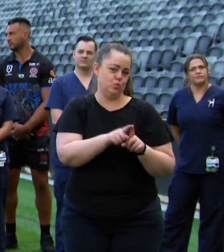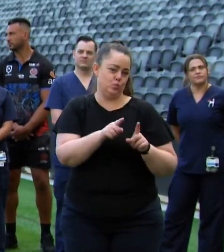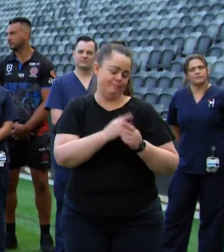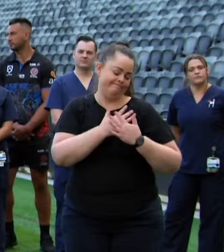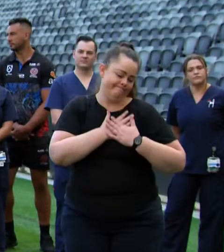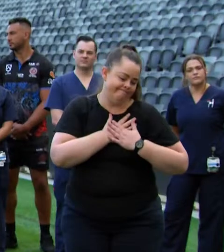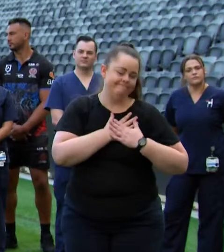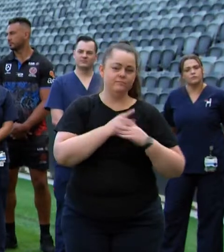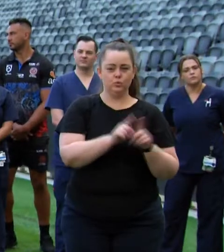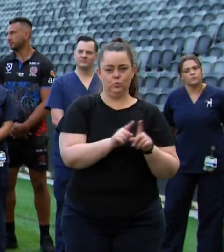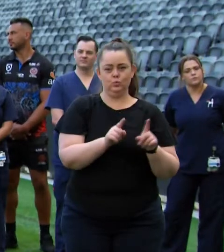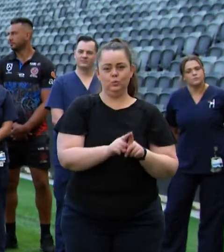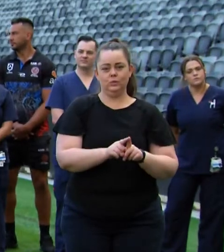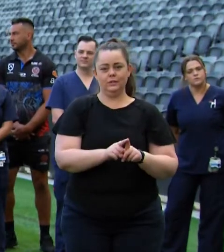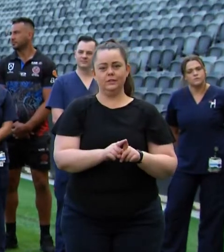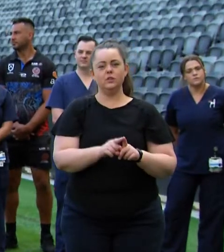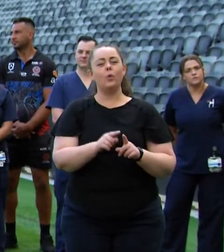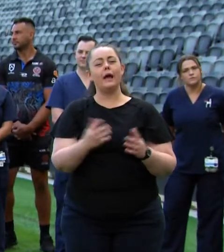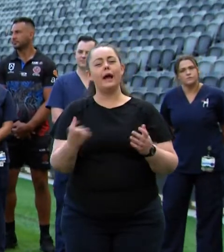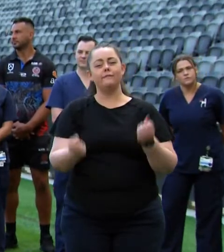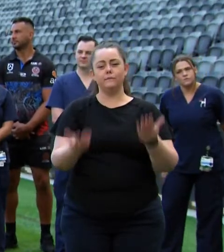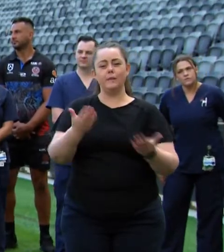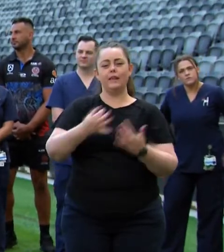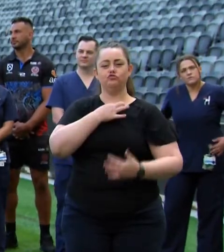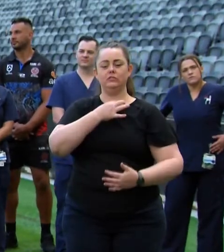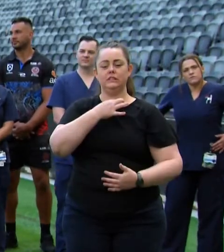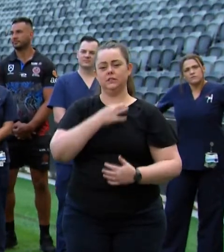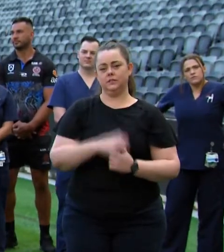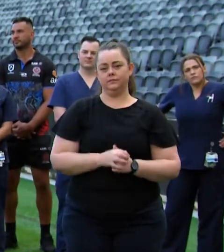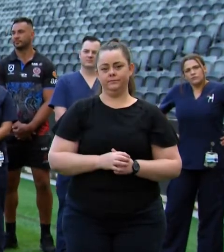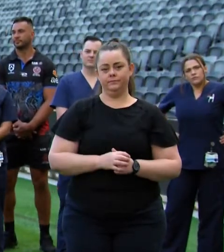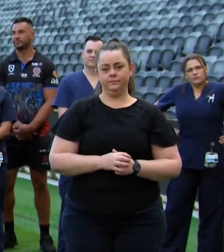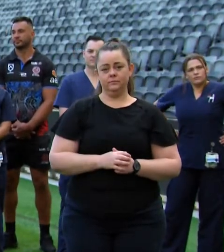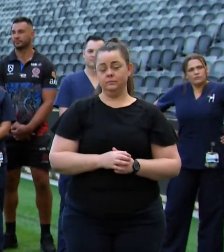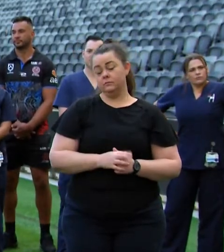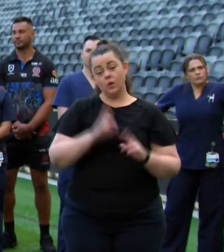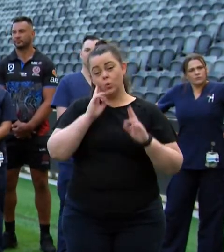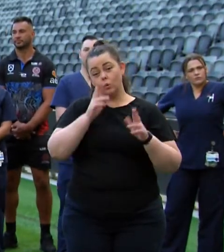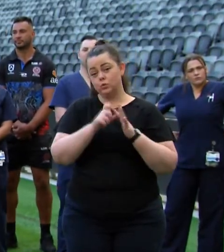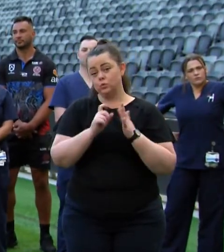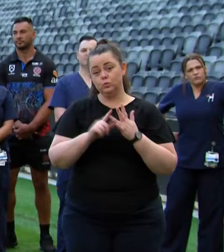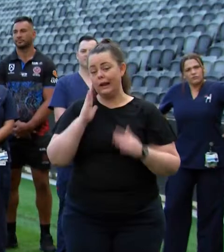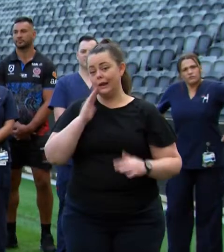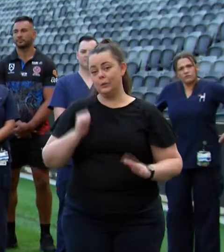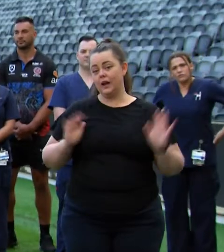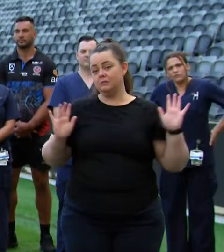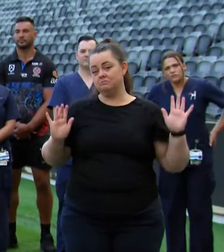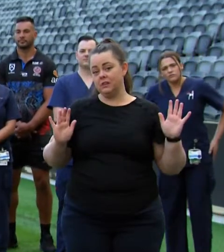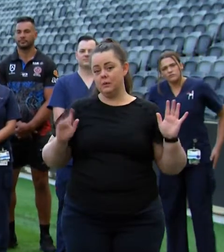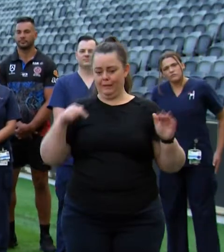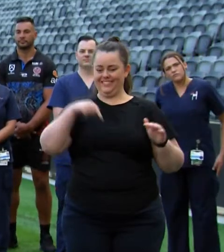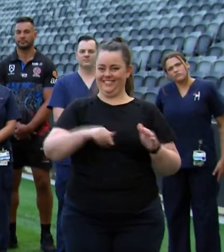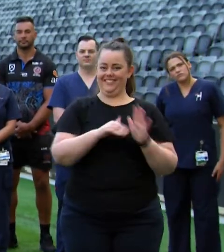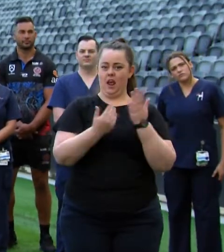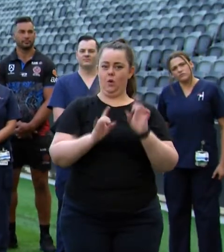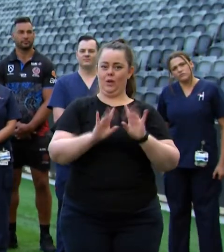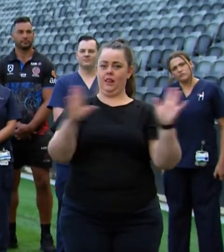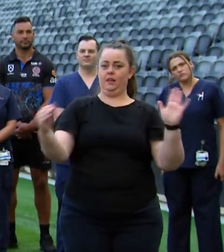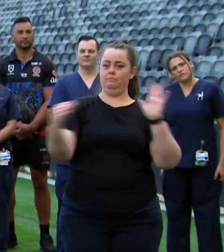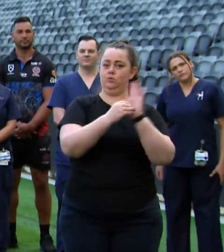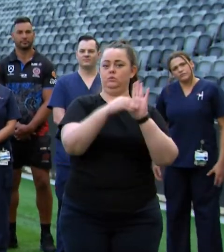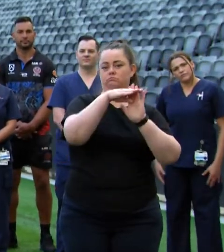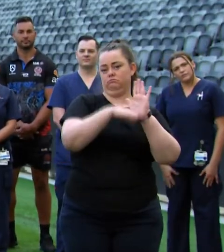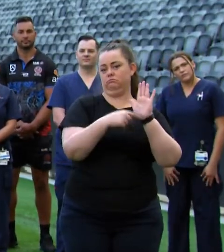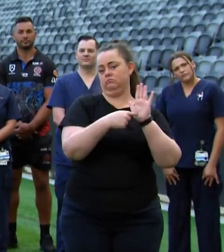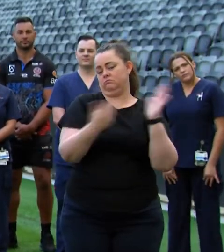balance, which of course there is, and that's what they do in normal circumstances anyway in terms of treatment. This is the broader treatment of the patient in the sense